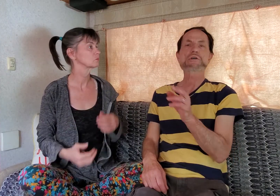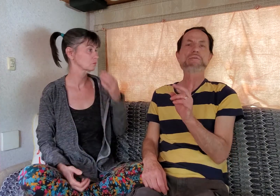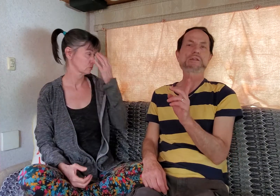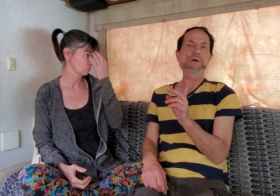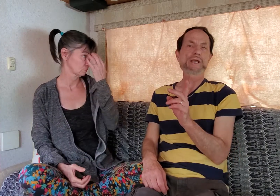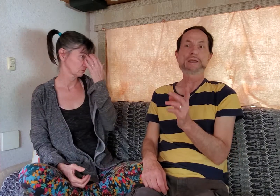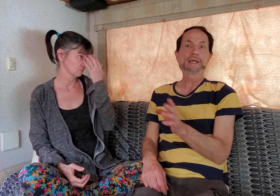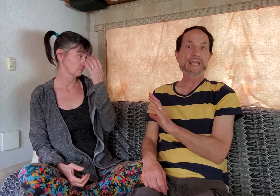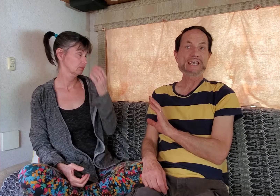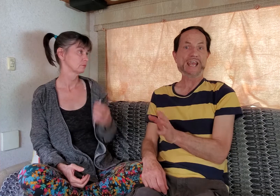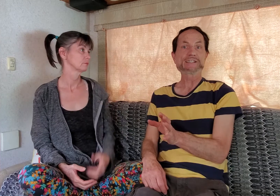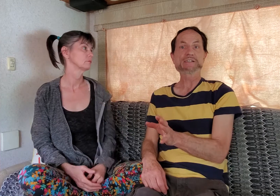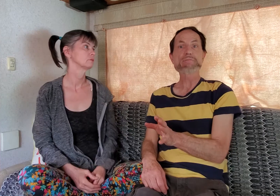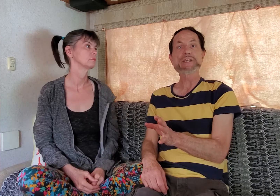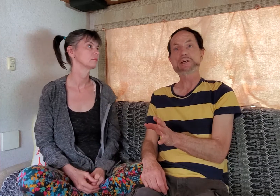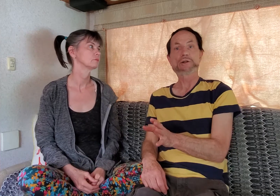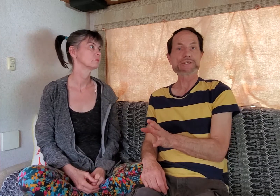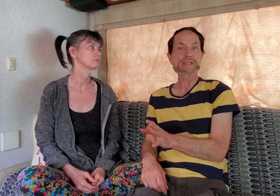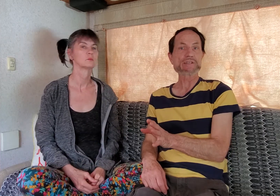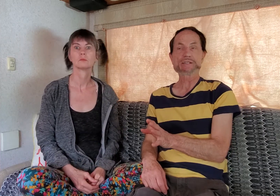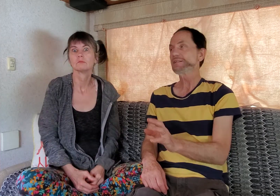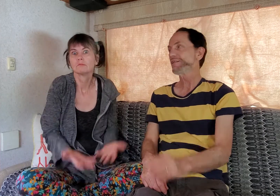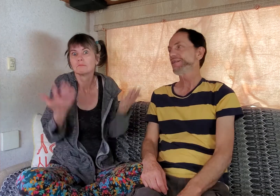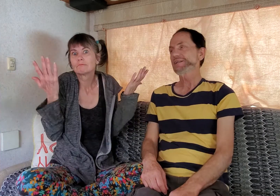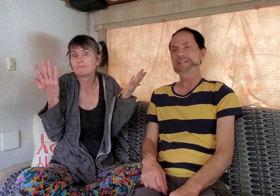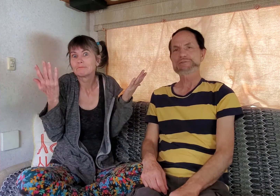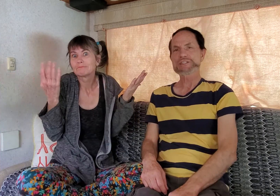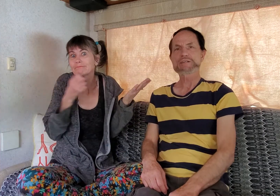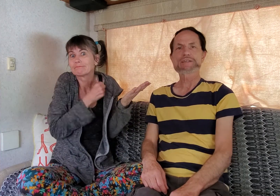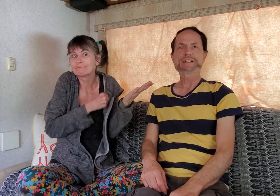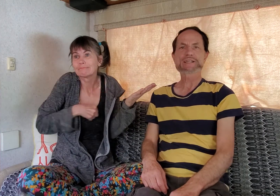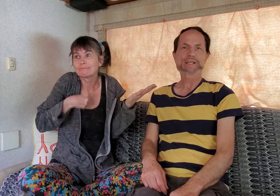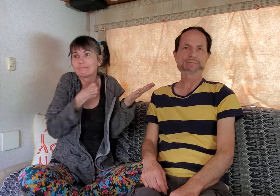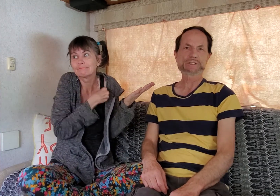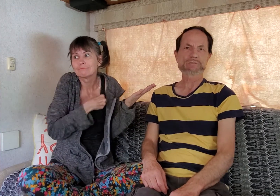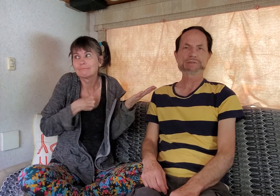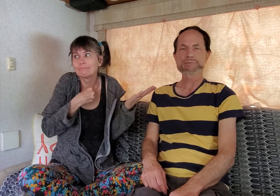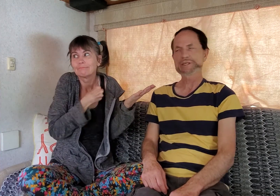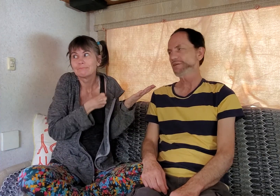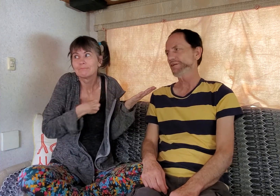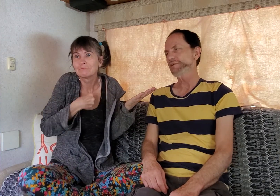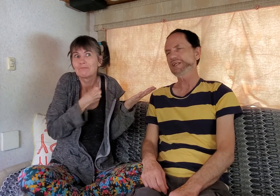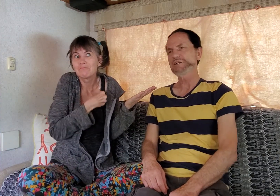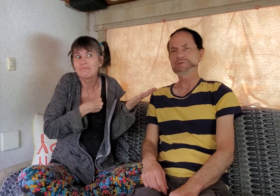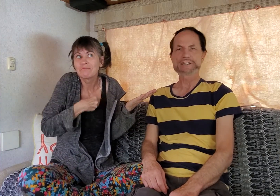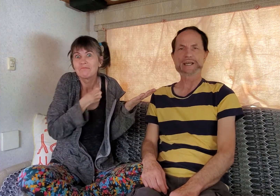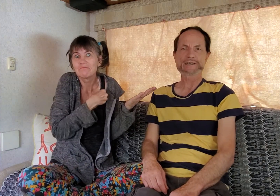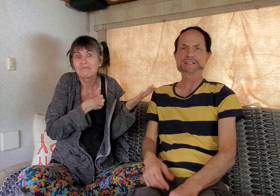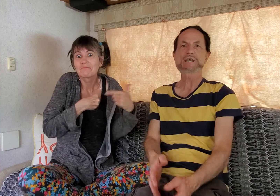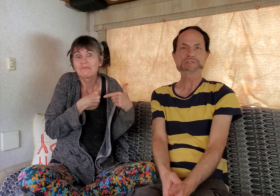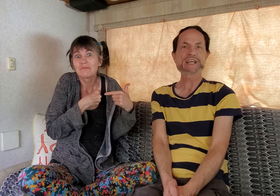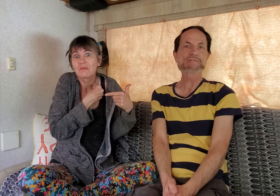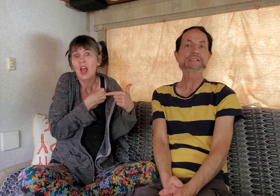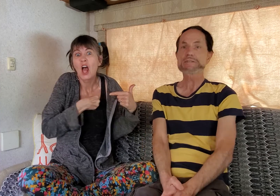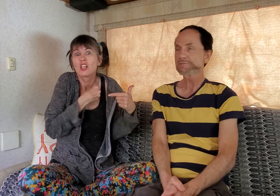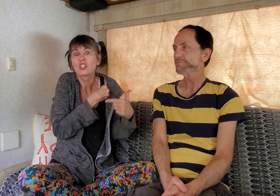by the way, he hated being called Davy. That was kind of a nickname that people gave him, and he didn't really like it. His name was David.